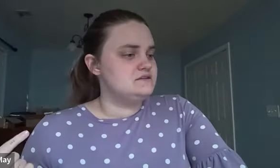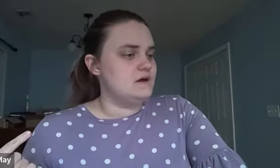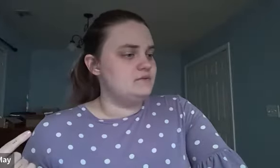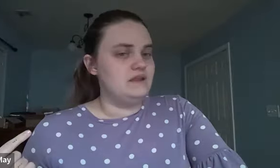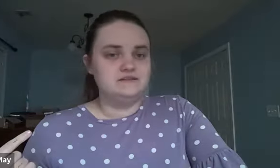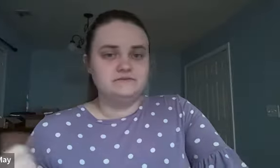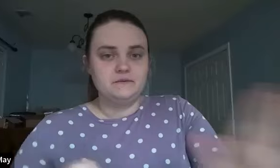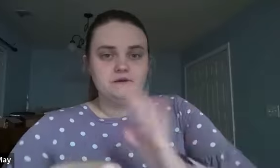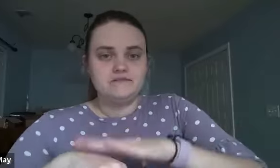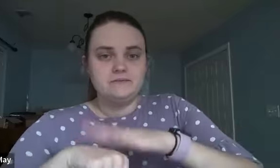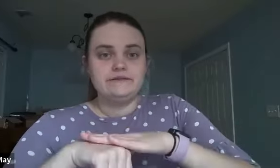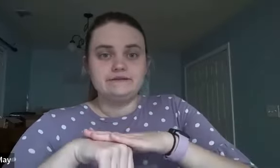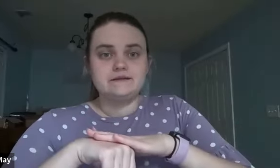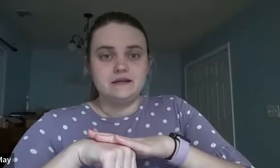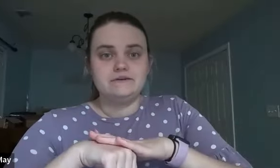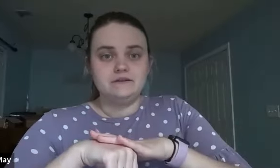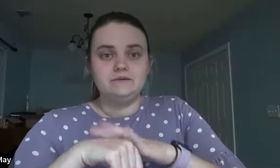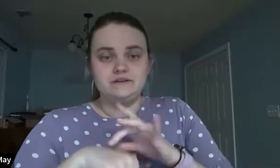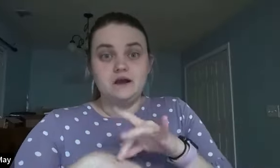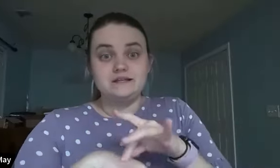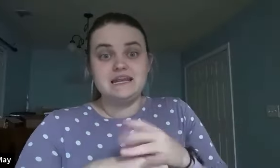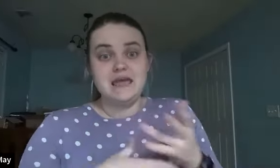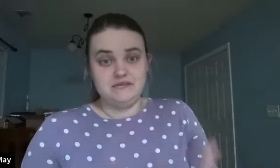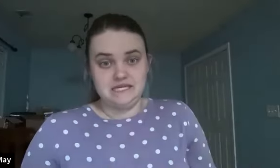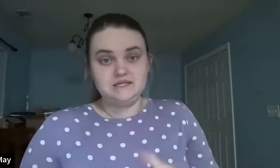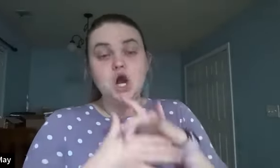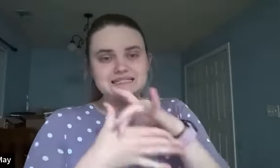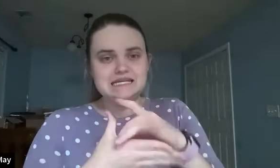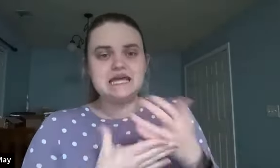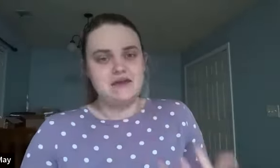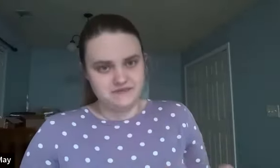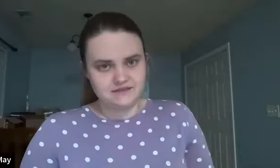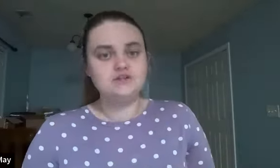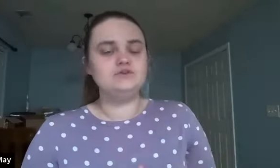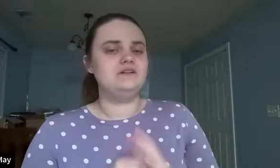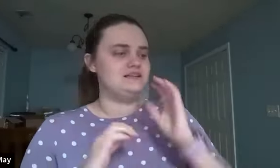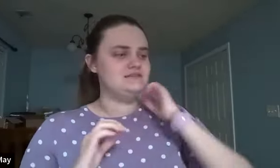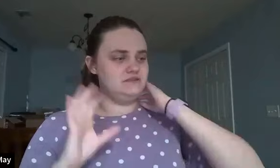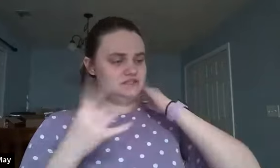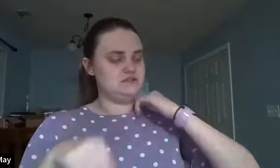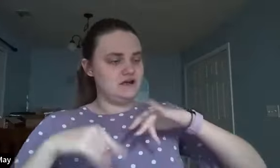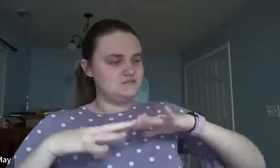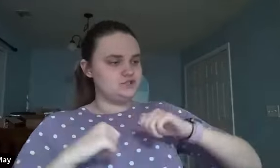So I'd like to forewarn everybody, this is kind of a little bit of a content heavy class, this class for